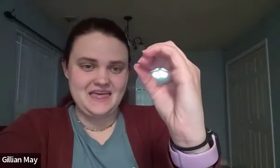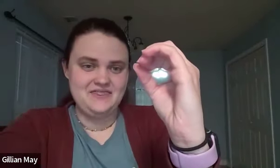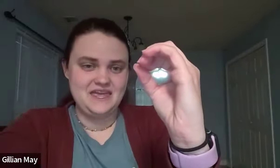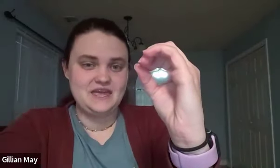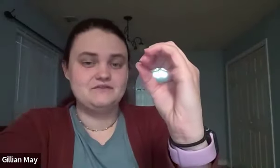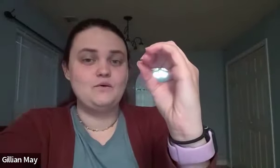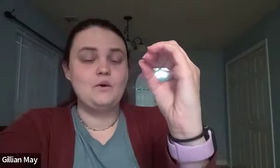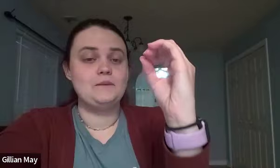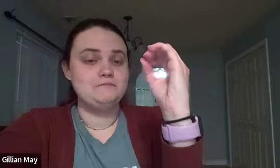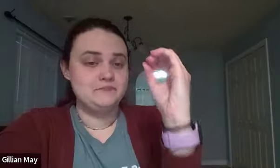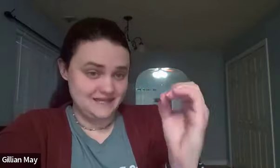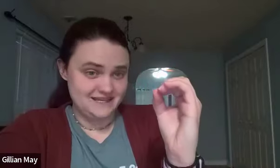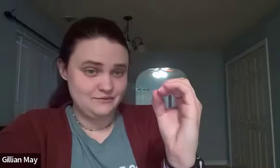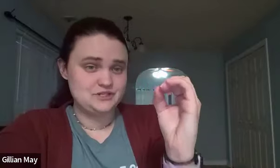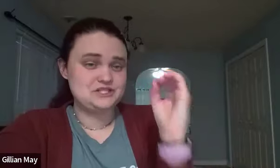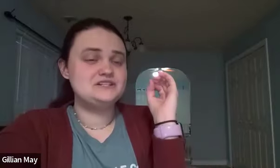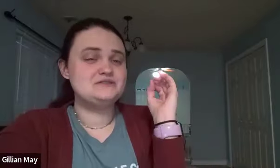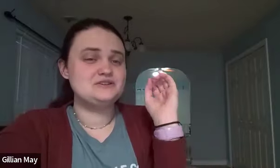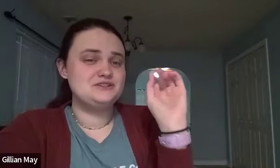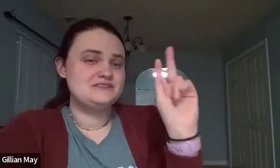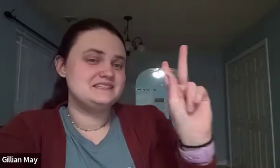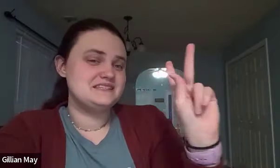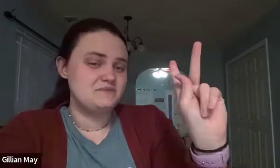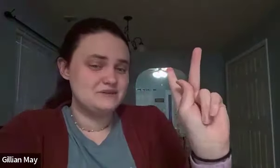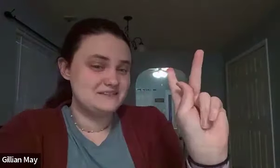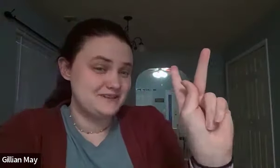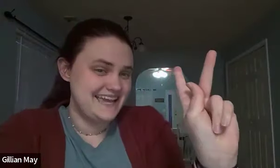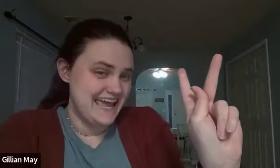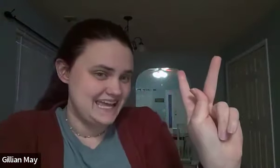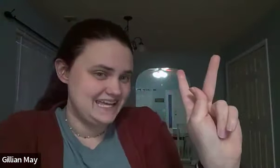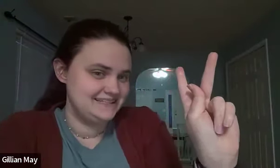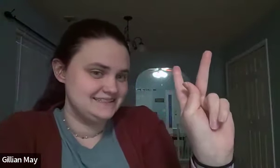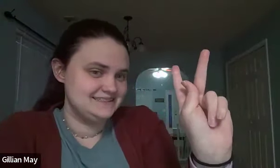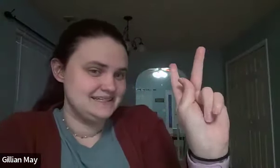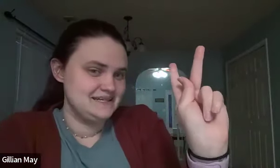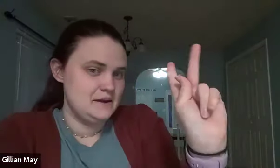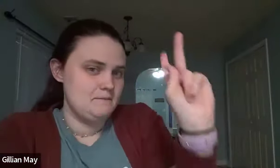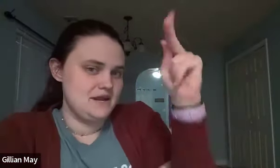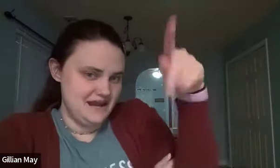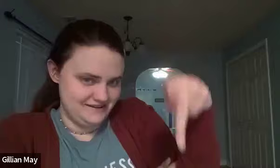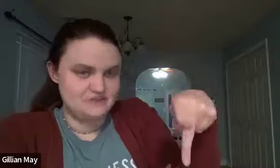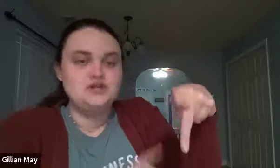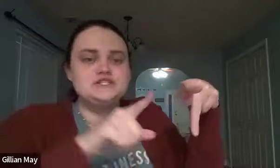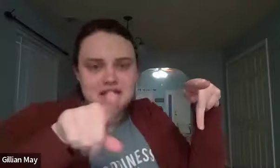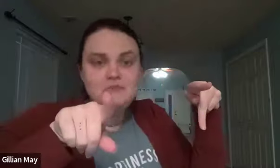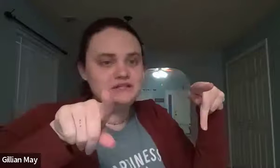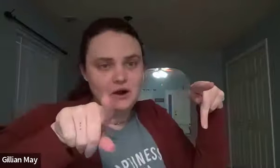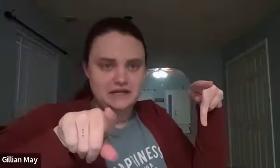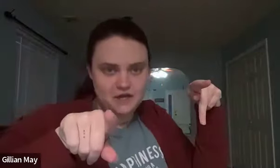And then for P, what you're going to do is you're going to do the same thing we did for K, but now it's down. Someone already knows